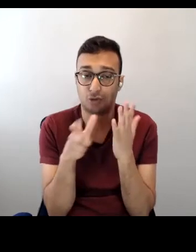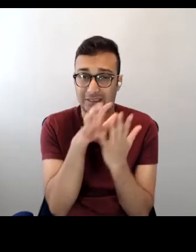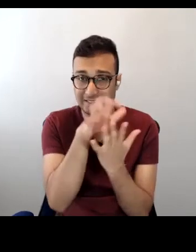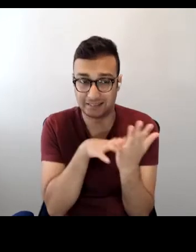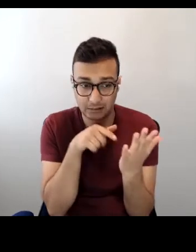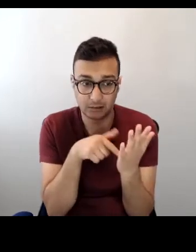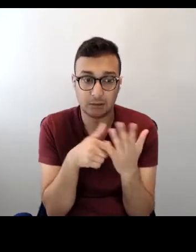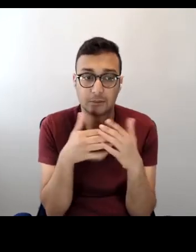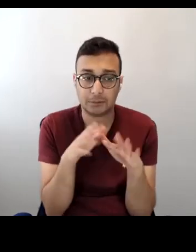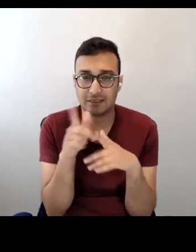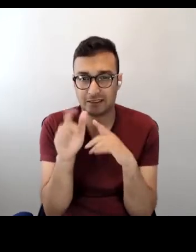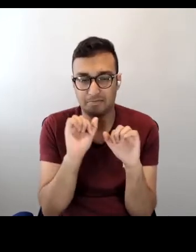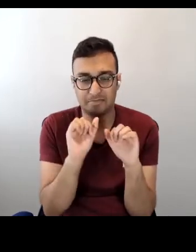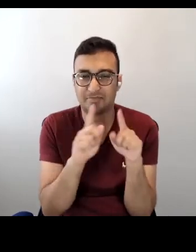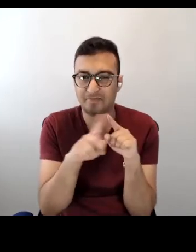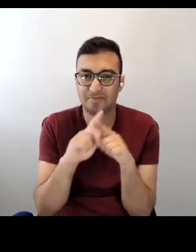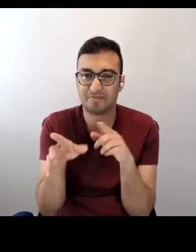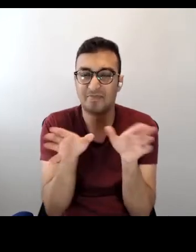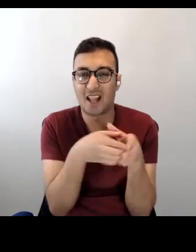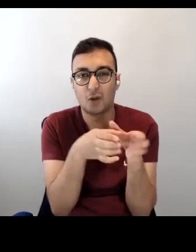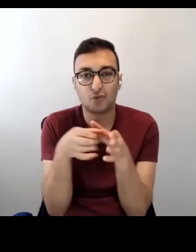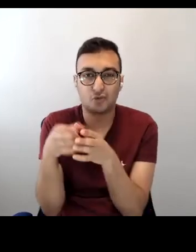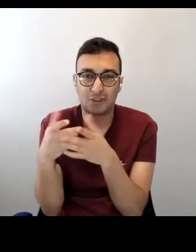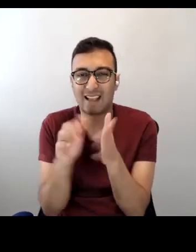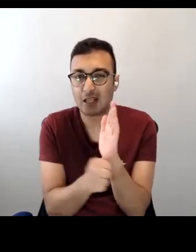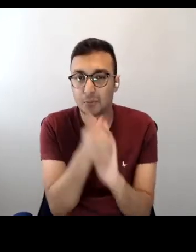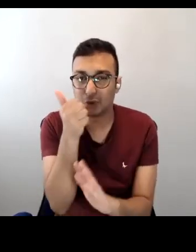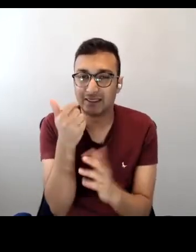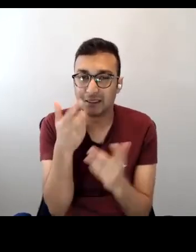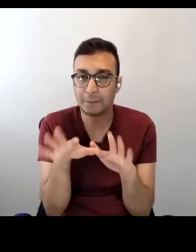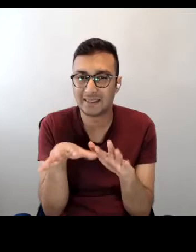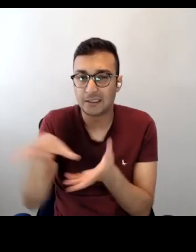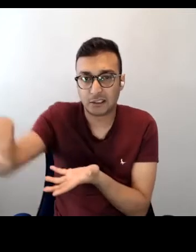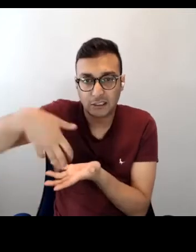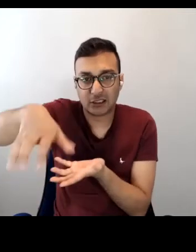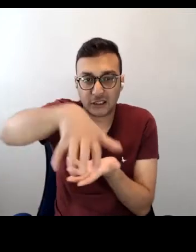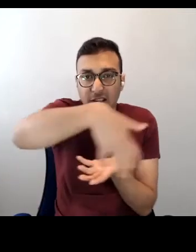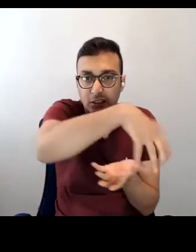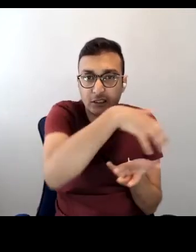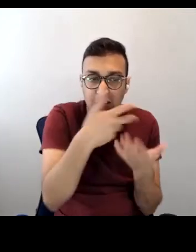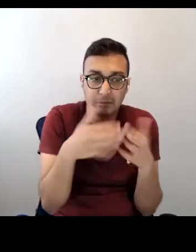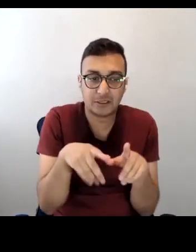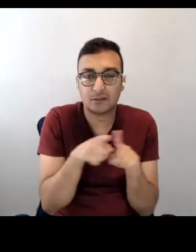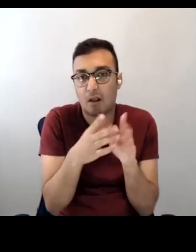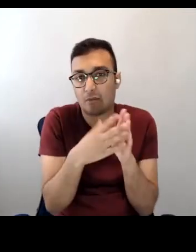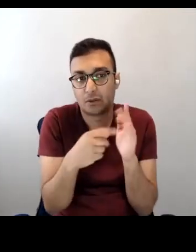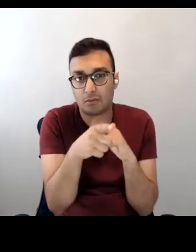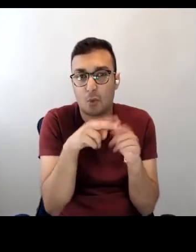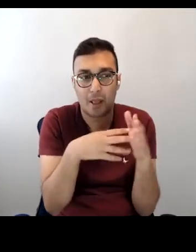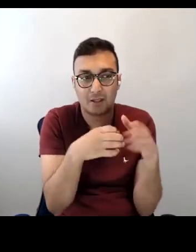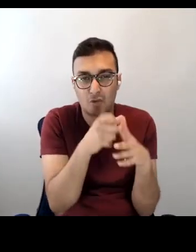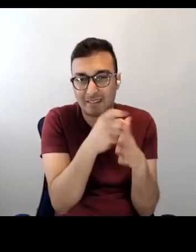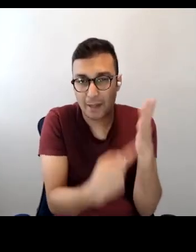expertise from different categories, from people with disability, organization from people with disability were part of